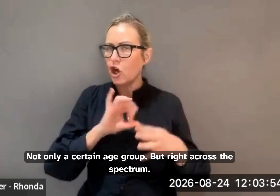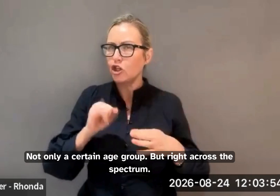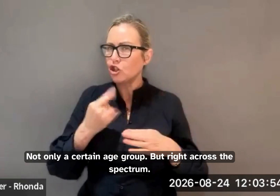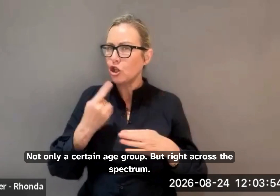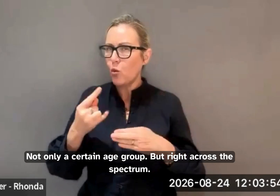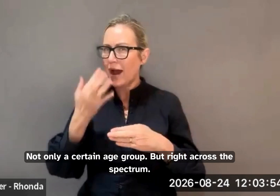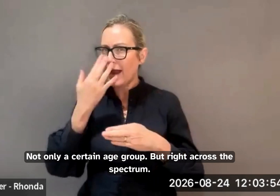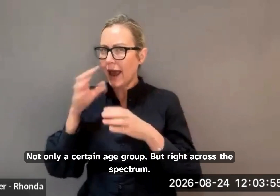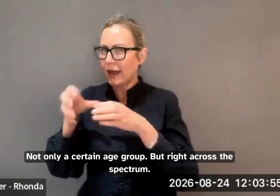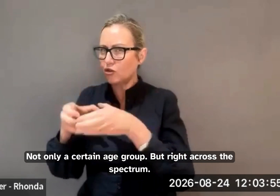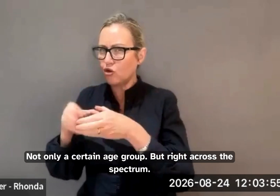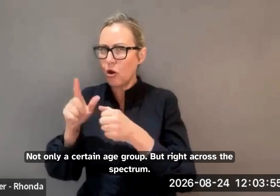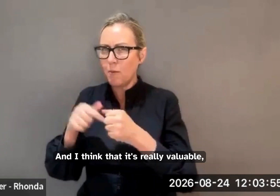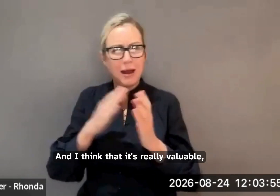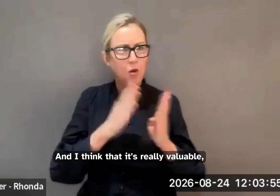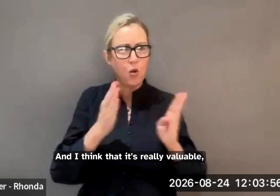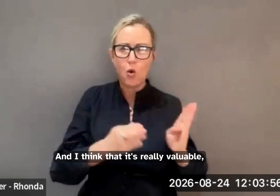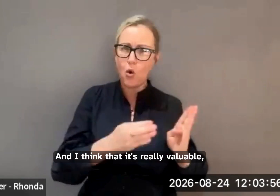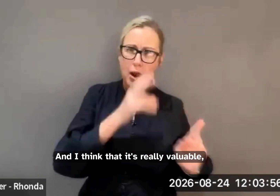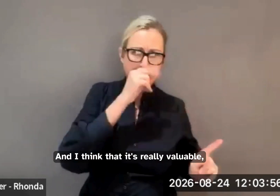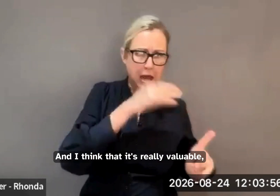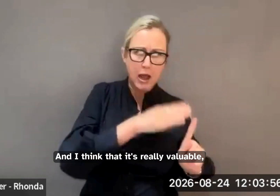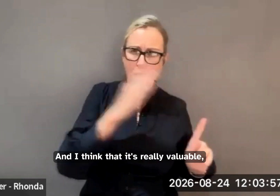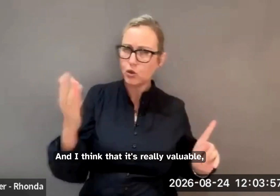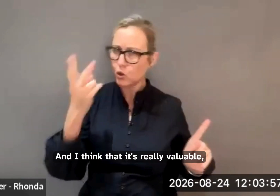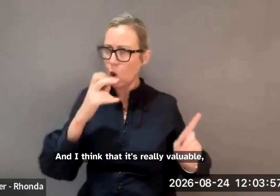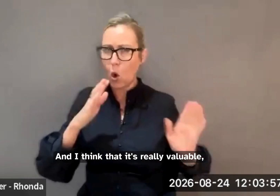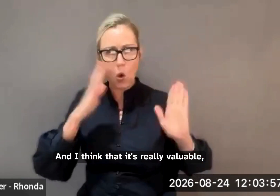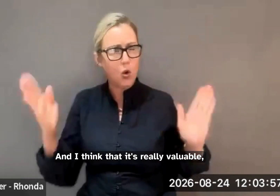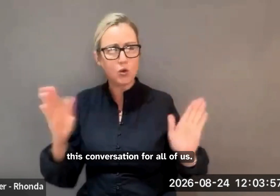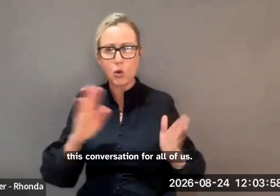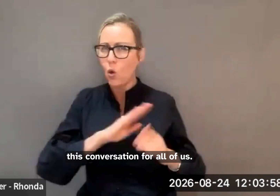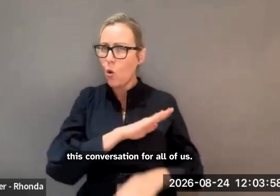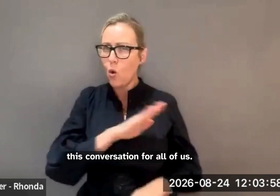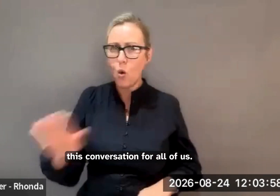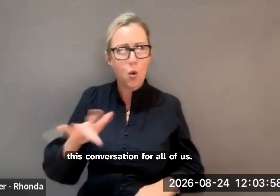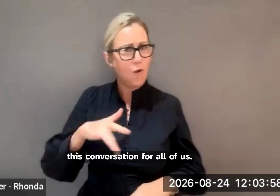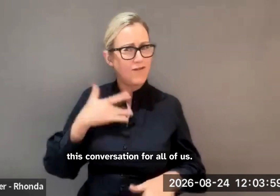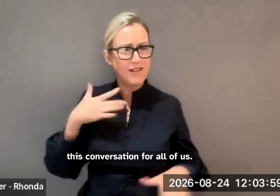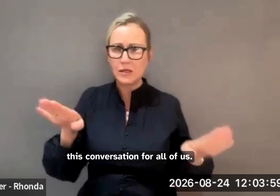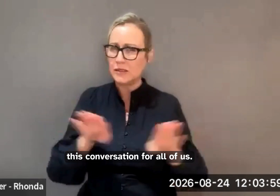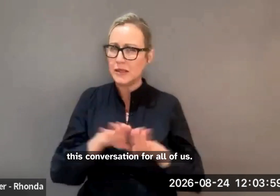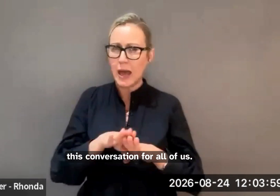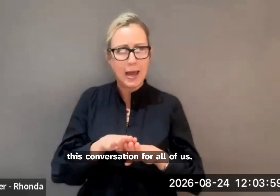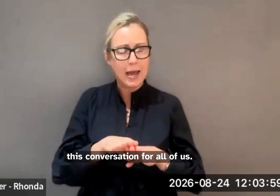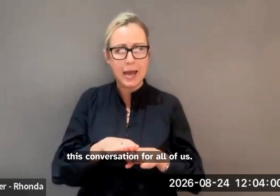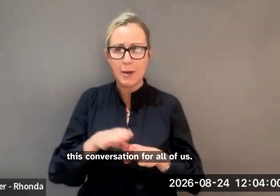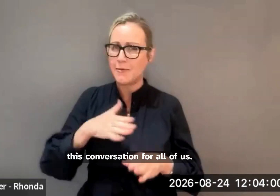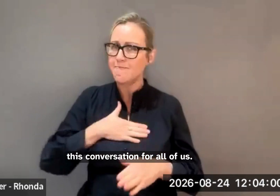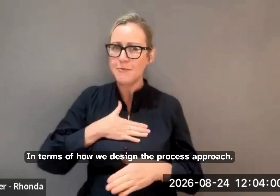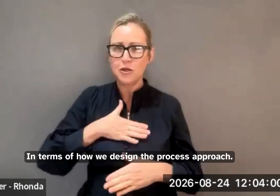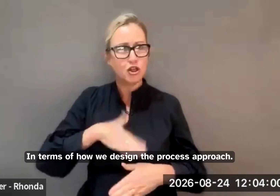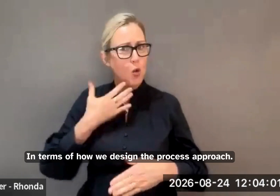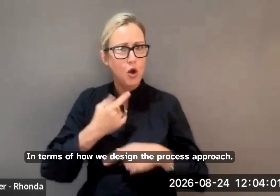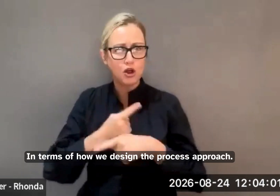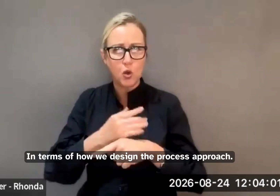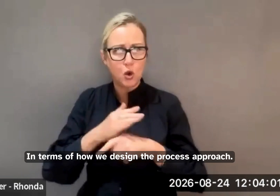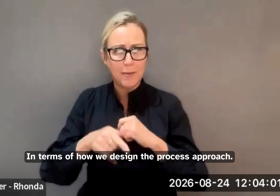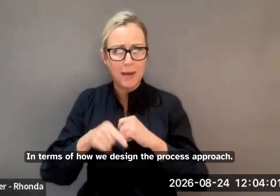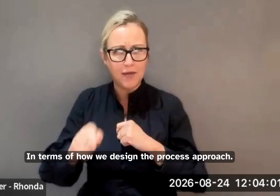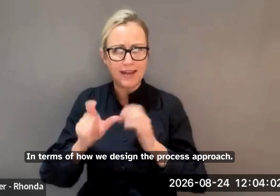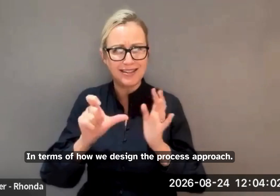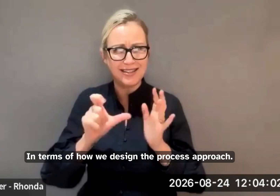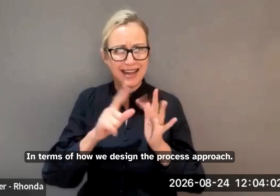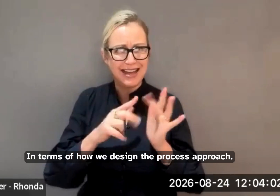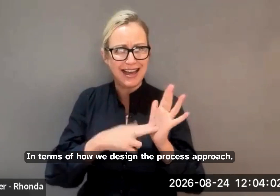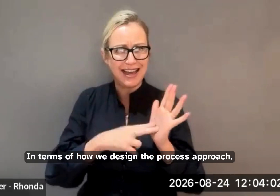group, but right across the spectrum. And I think that it's really valuable, this conversation for all of us in terms